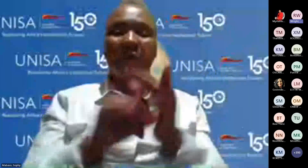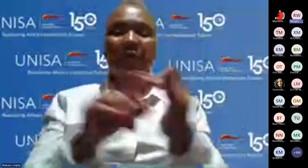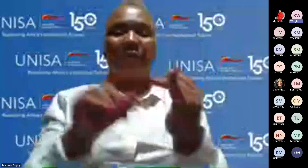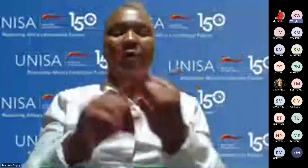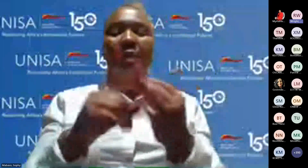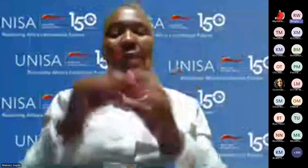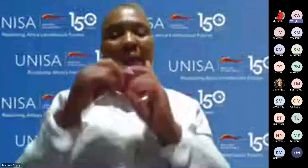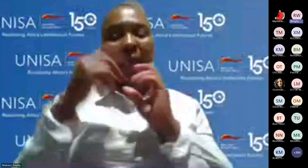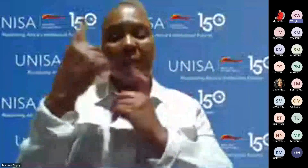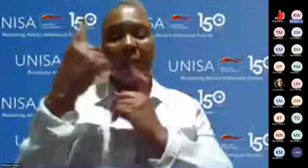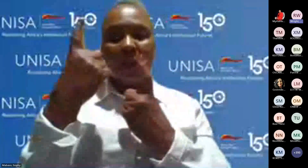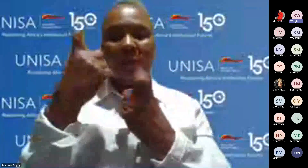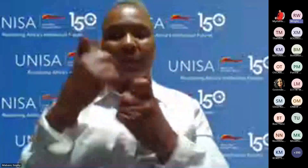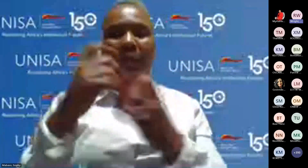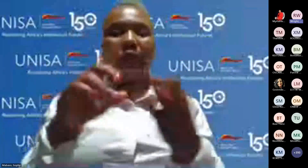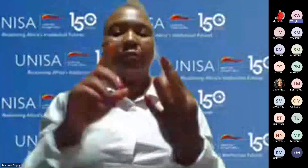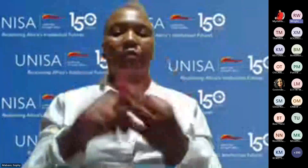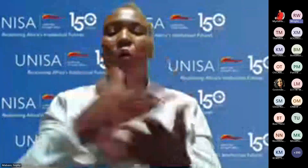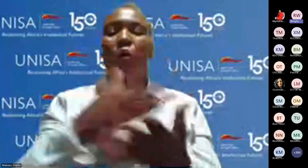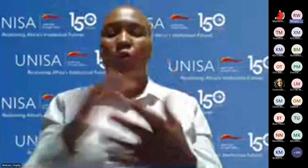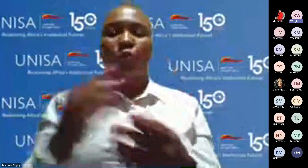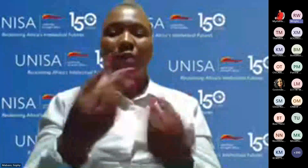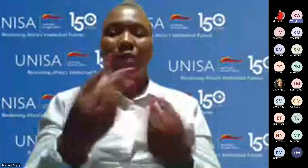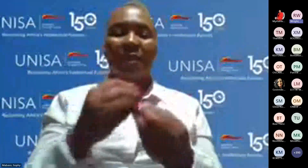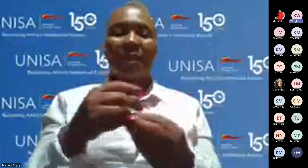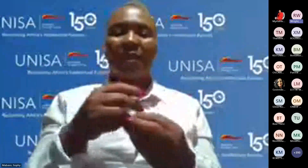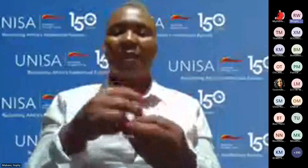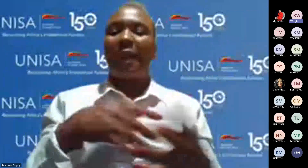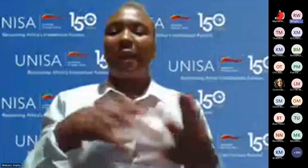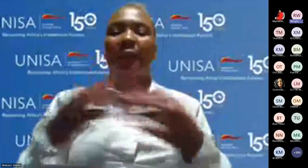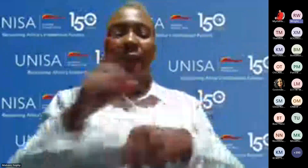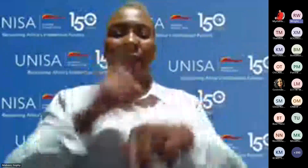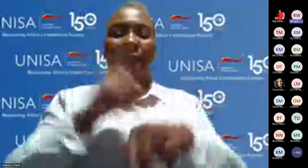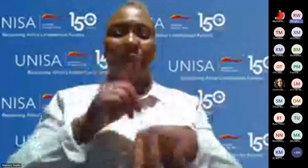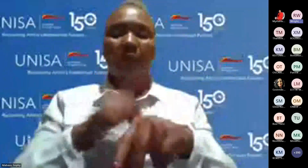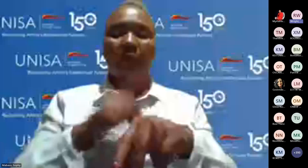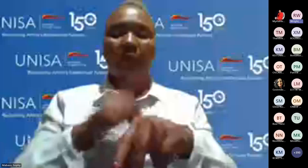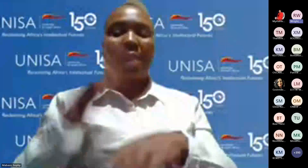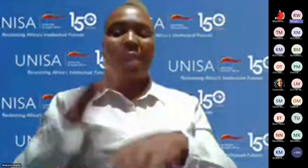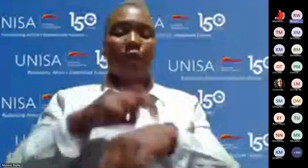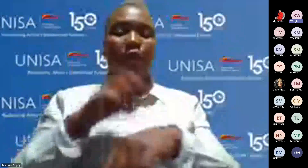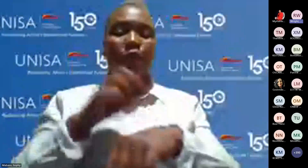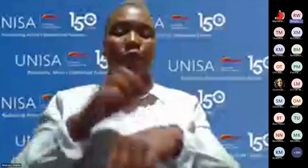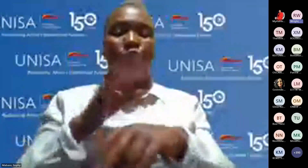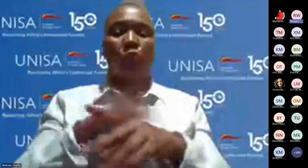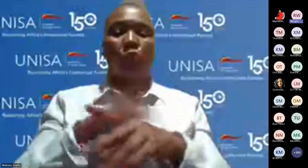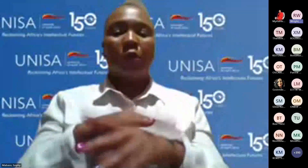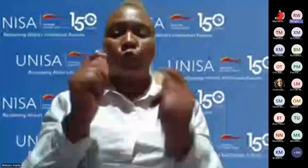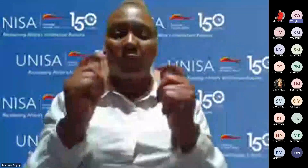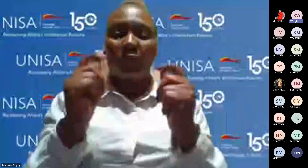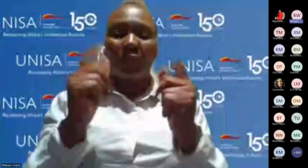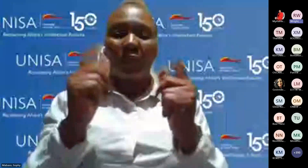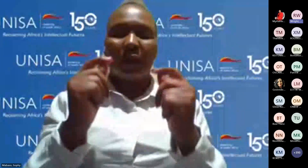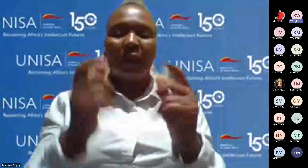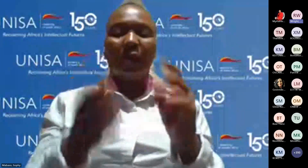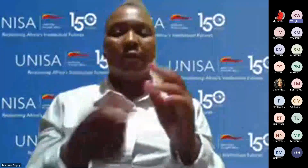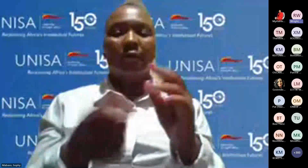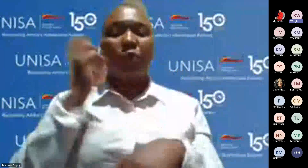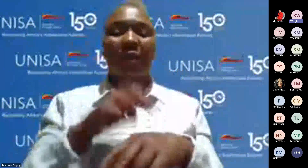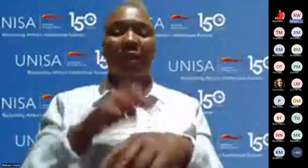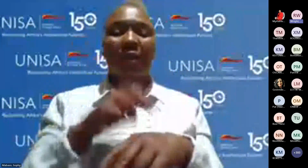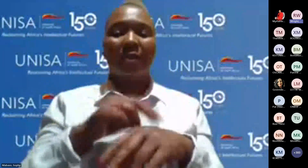selfie, all of those things during the time at random times. If you need to go to the bathroom or anything like that, you just say